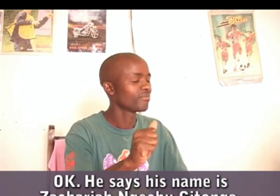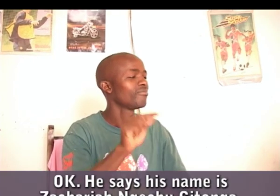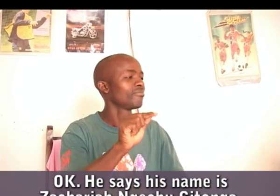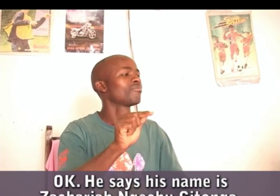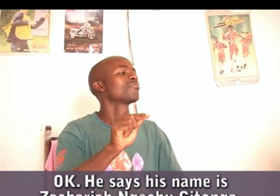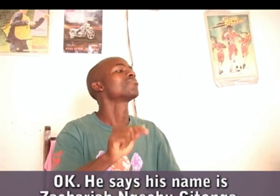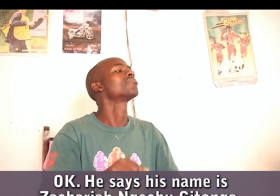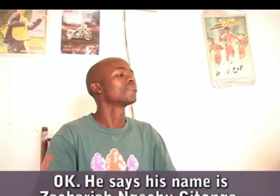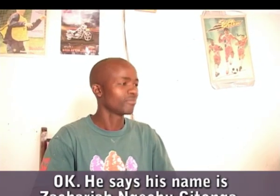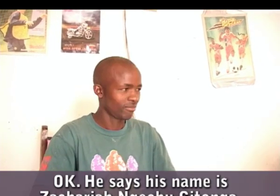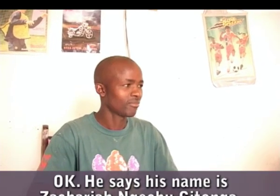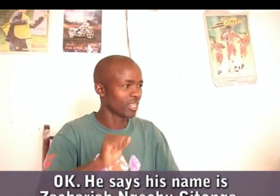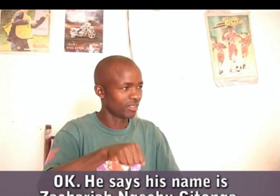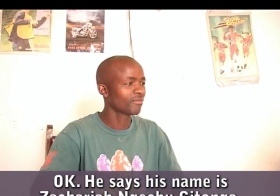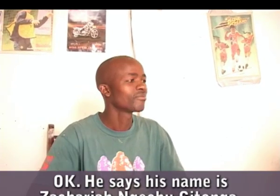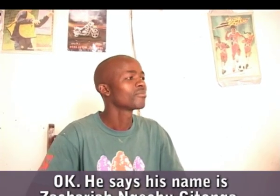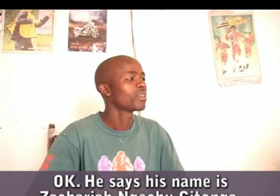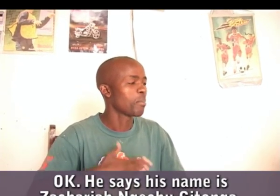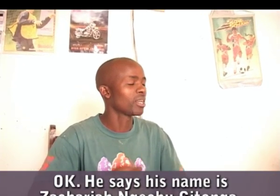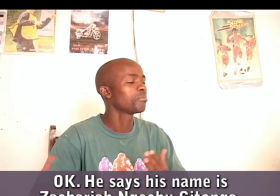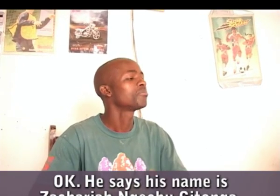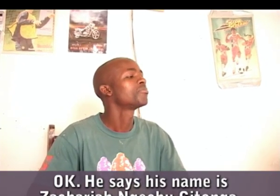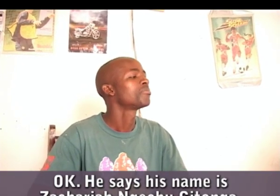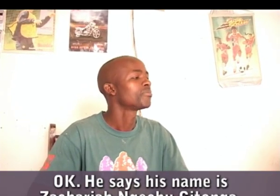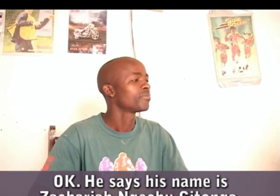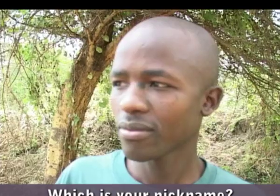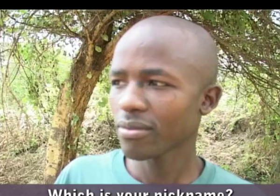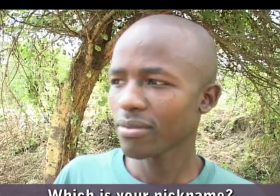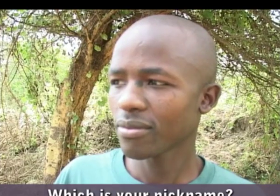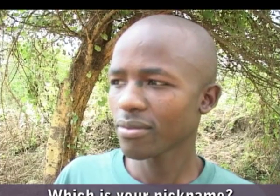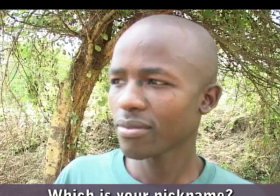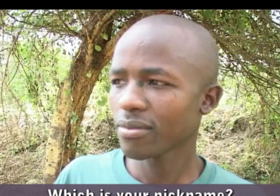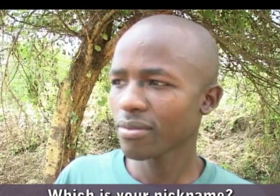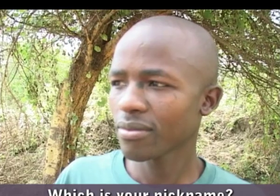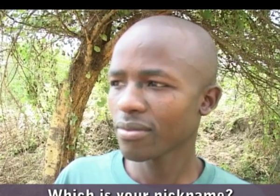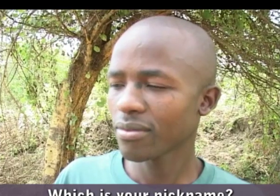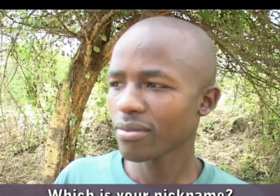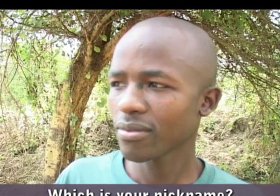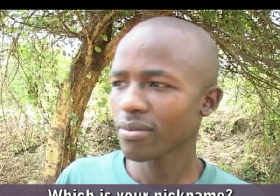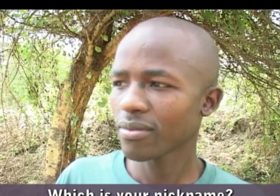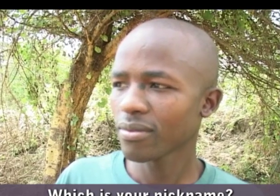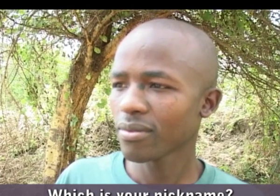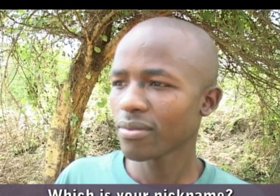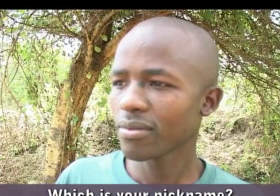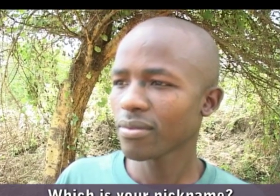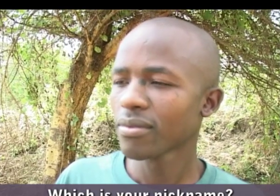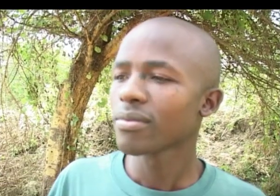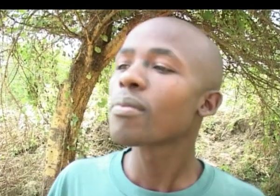Okay, he says his name is Zachariah Gesho Gitonga. Which is your nickname?